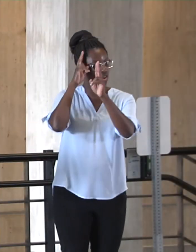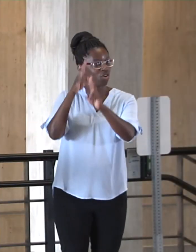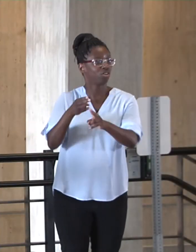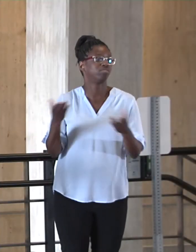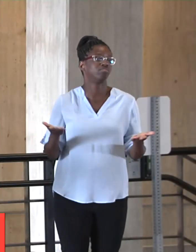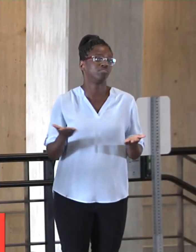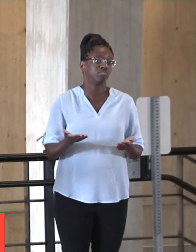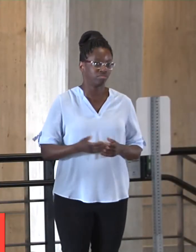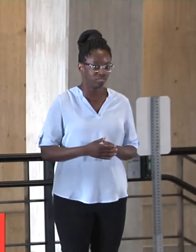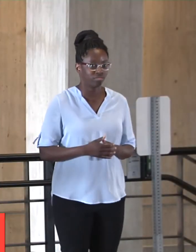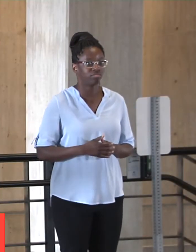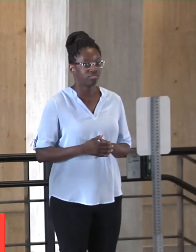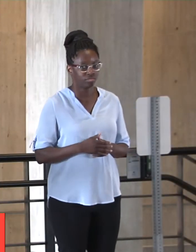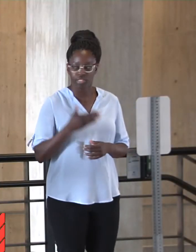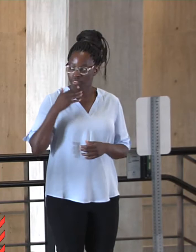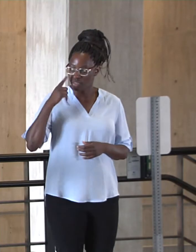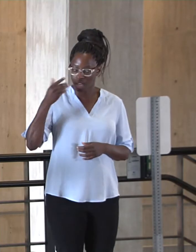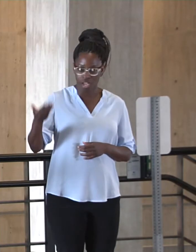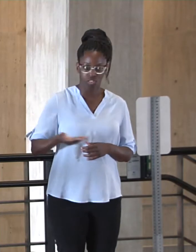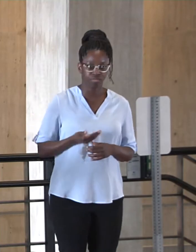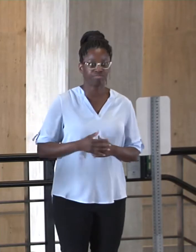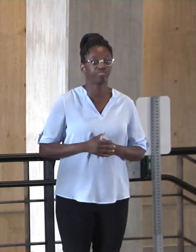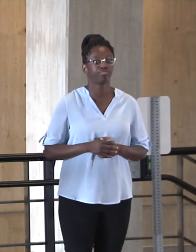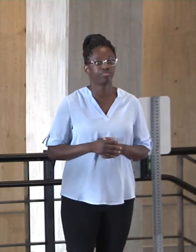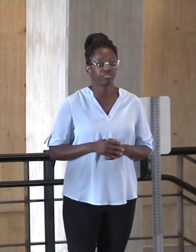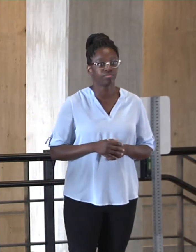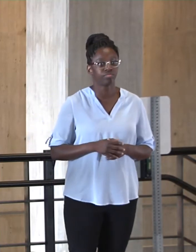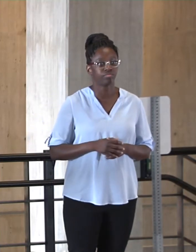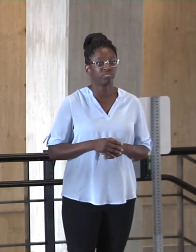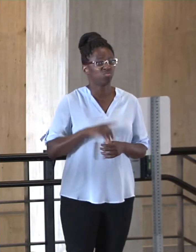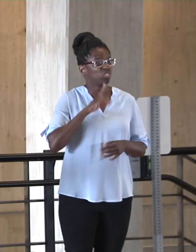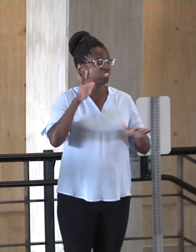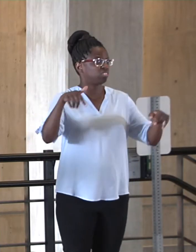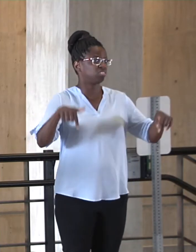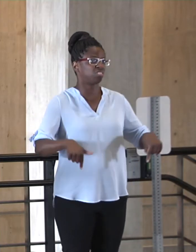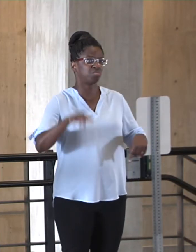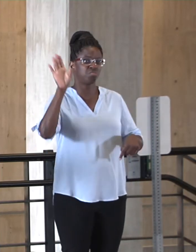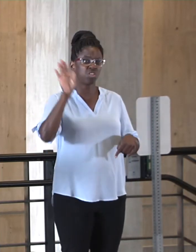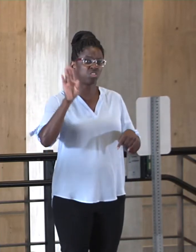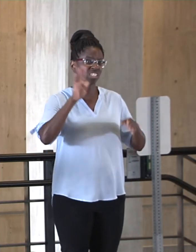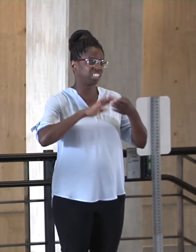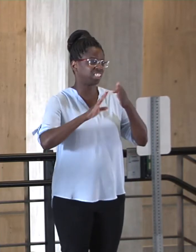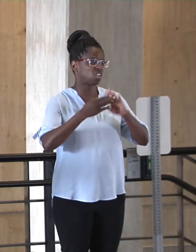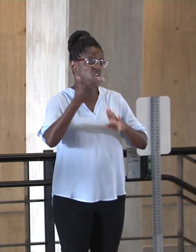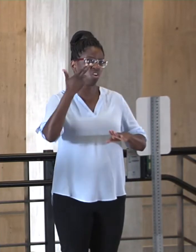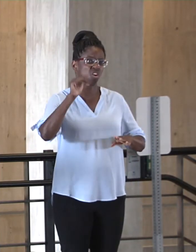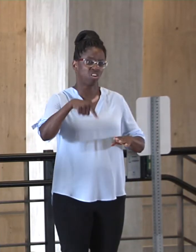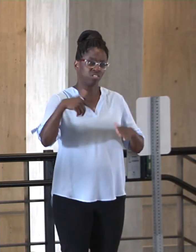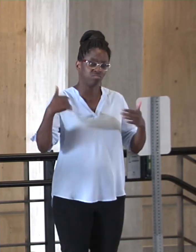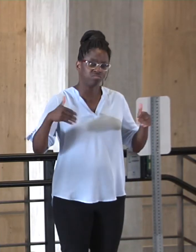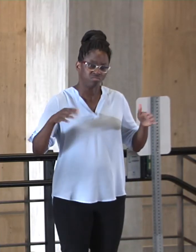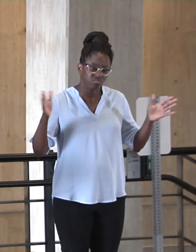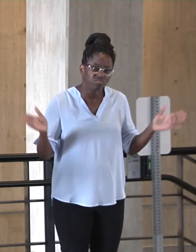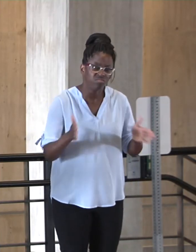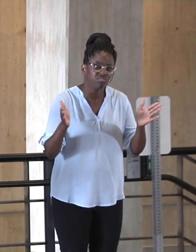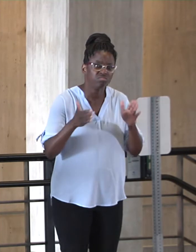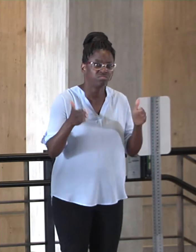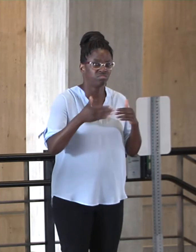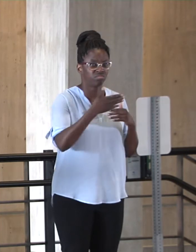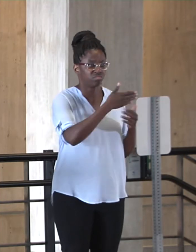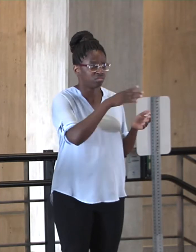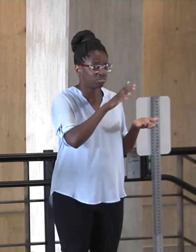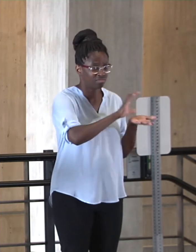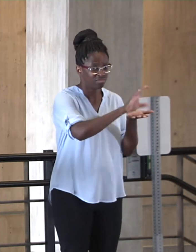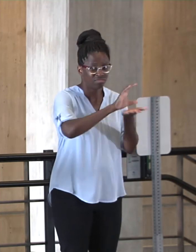Boston City Hall has been an agent of racism, exclusion, and old crony gatekeeping of the city's prosperity